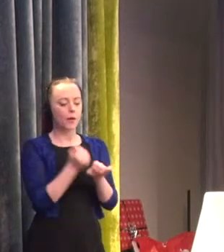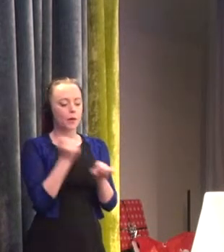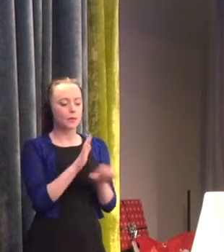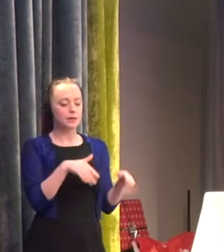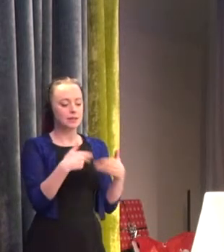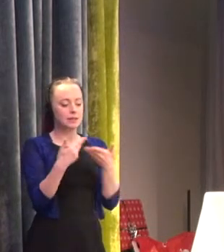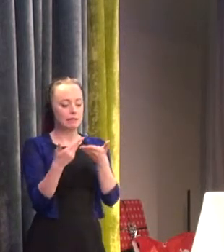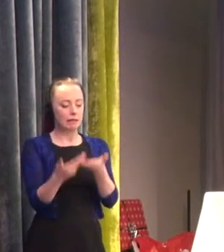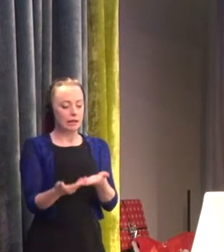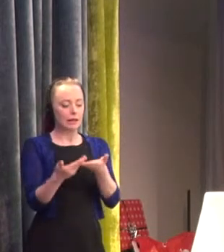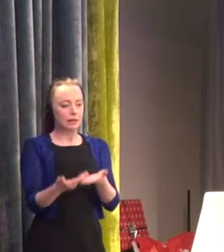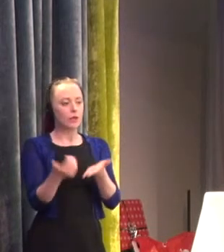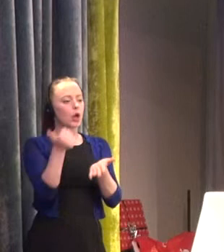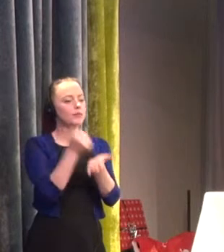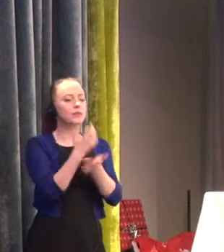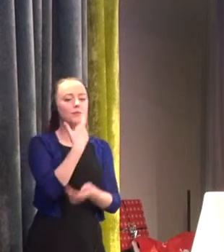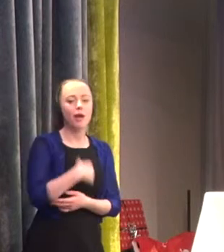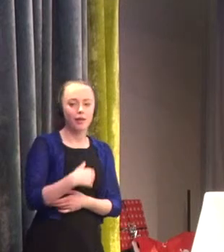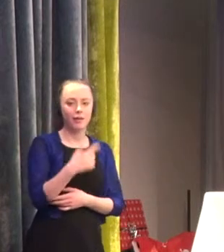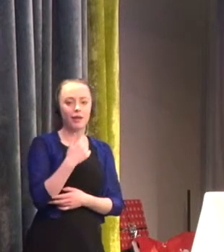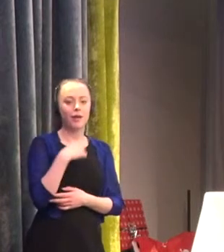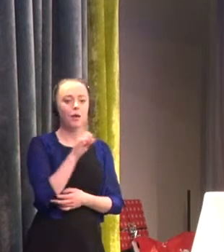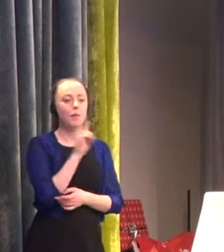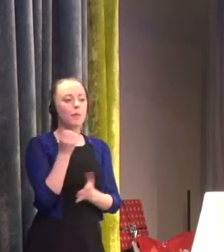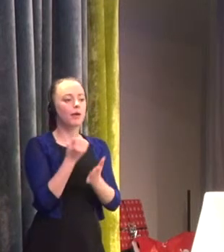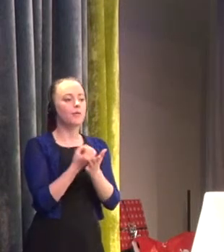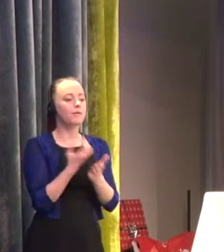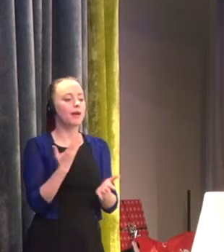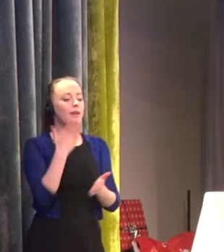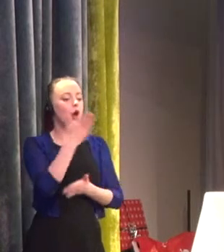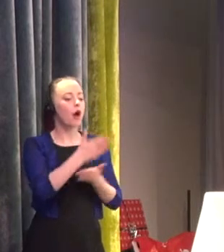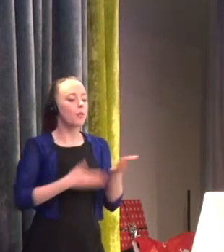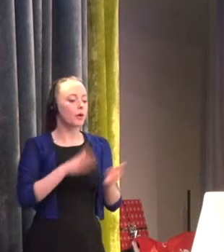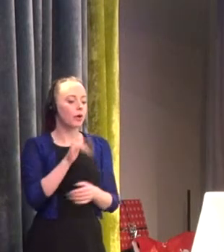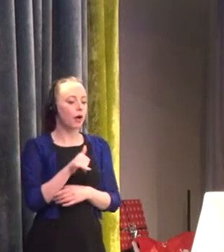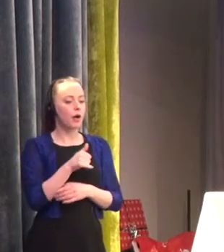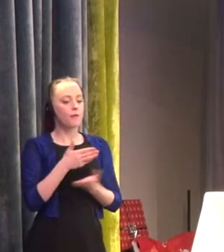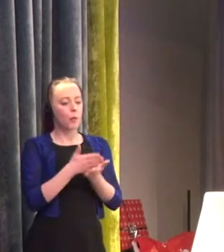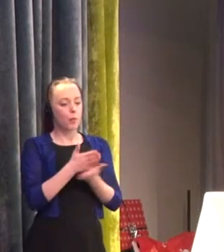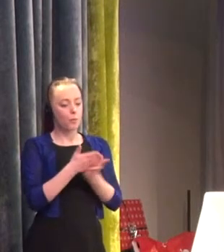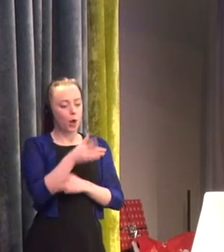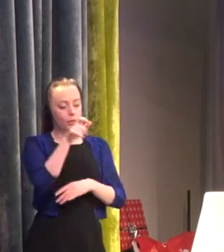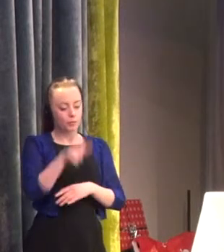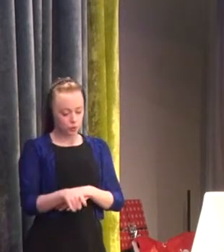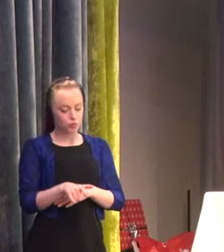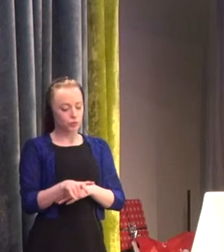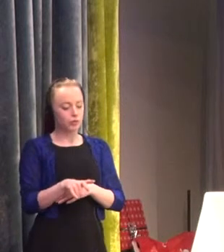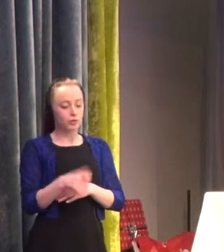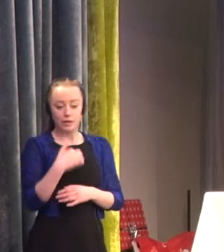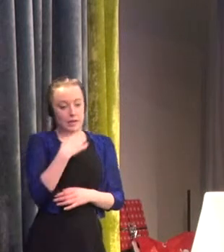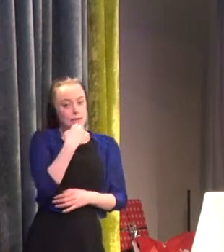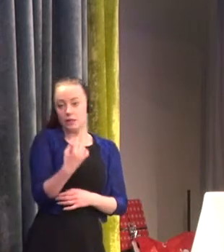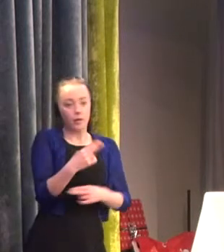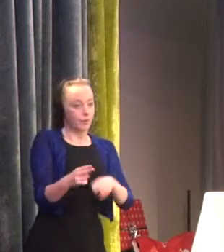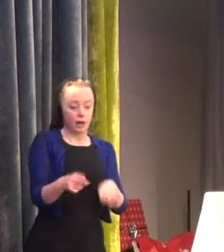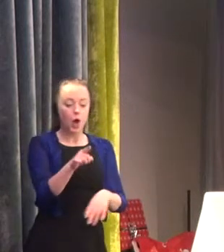much as a normal person. His words, not mine. And we showed him the convention. We talked about Korea's involvement in its drafting.